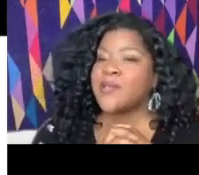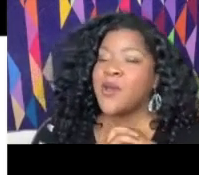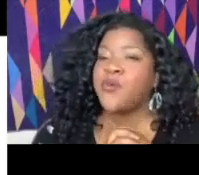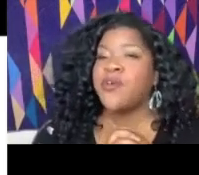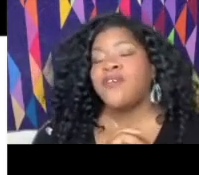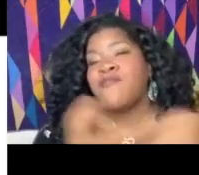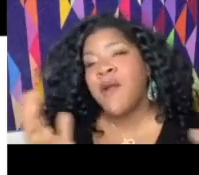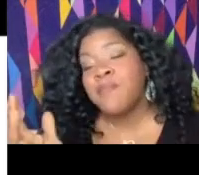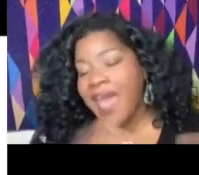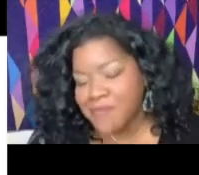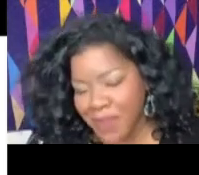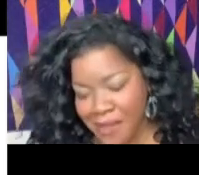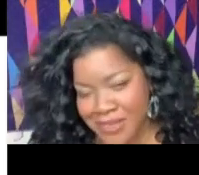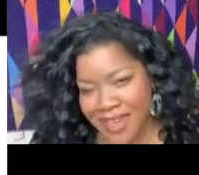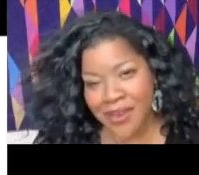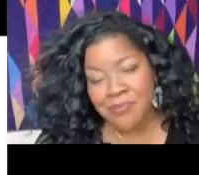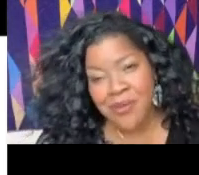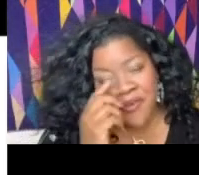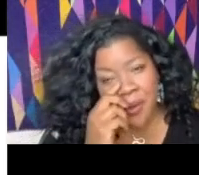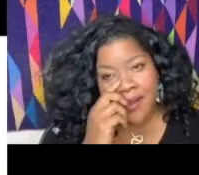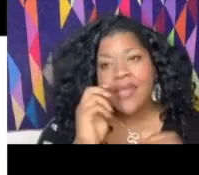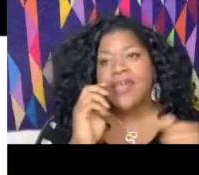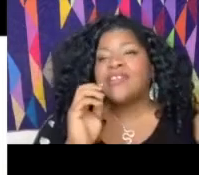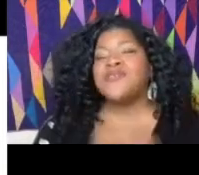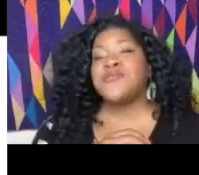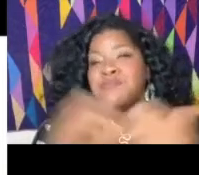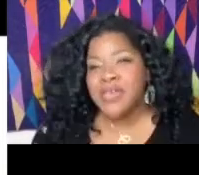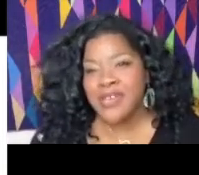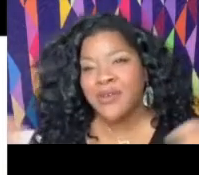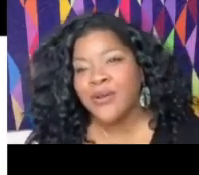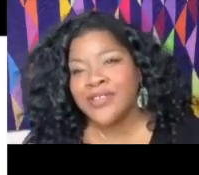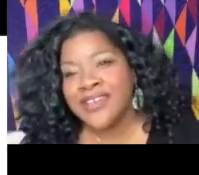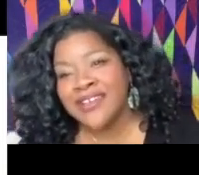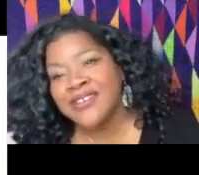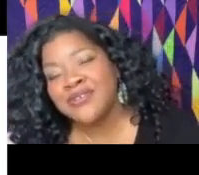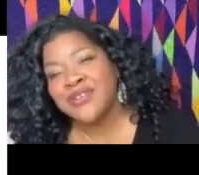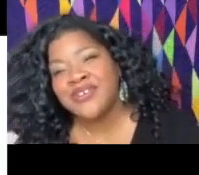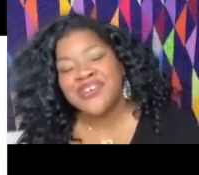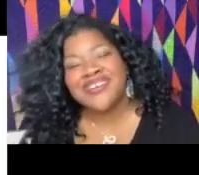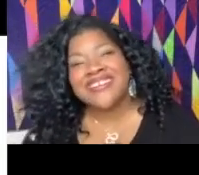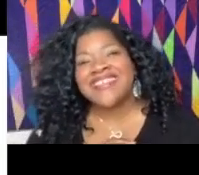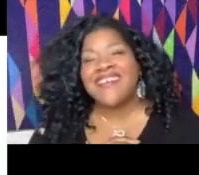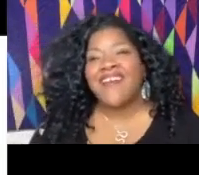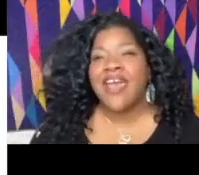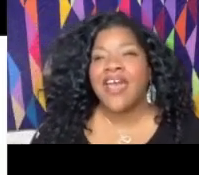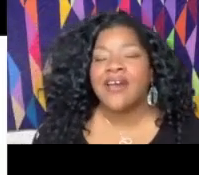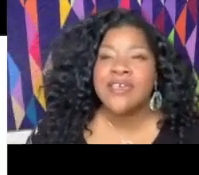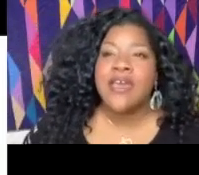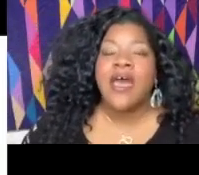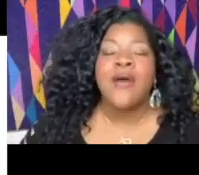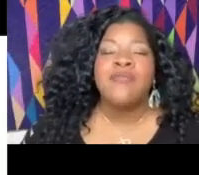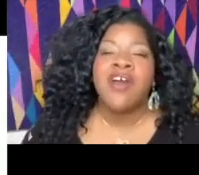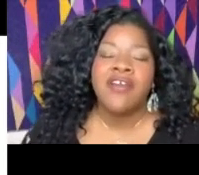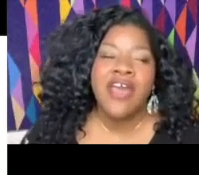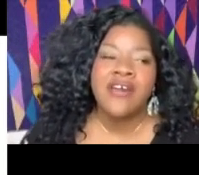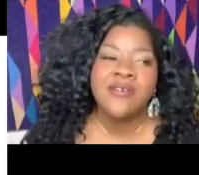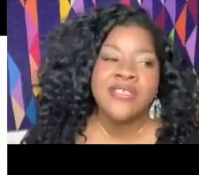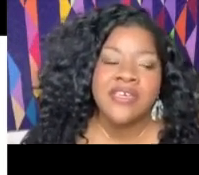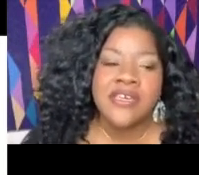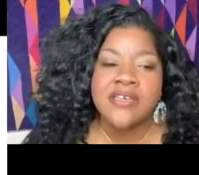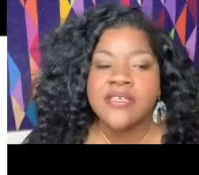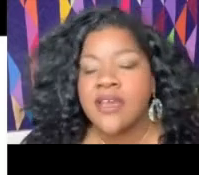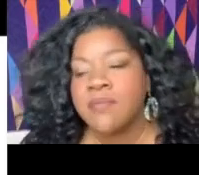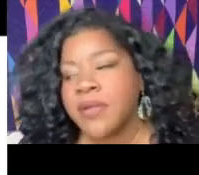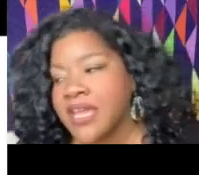Yes, so from that Black Madonna before to me holding 2 little girls at the Art House. The Art